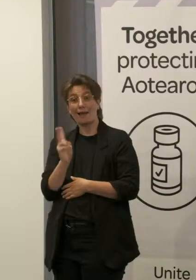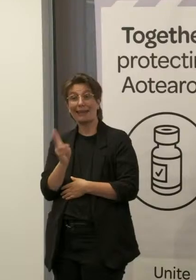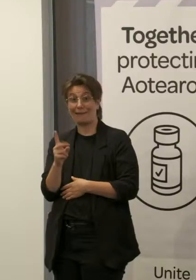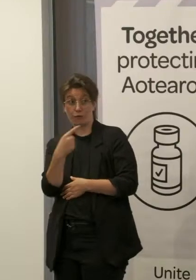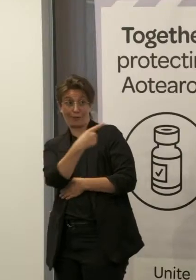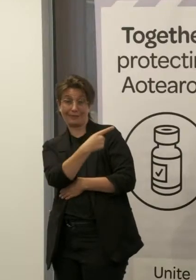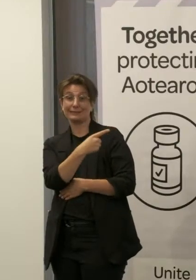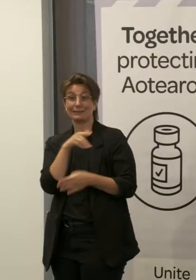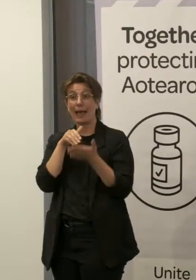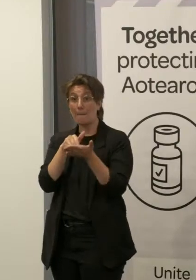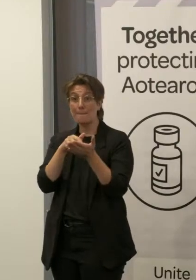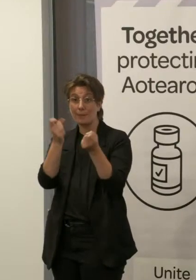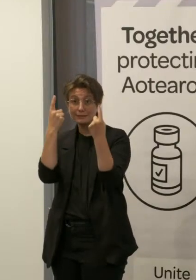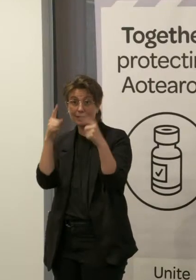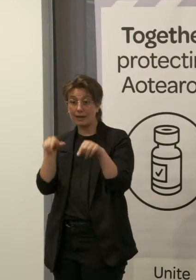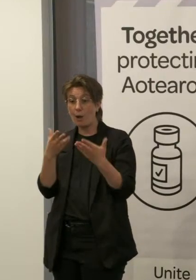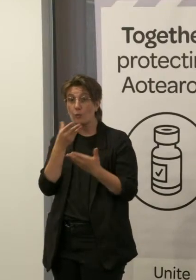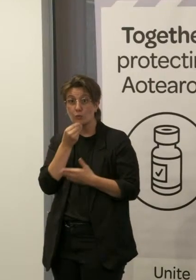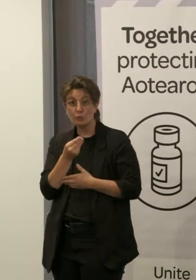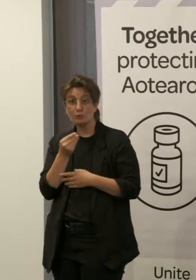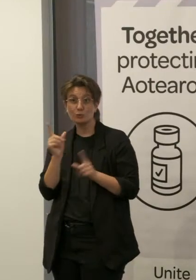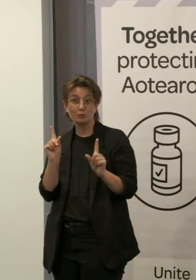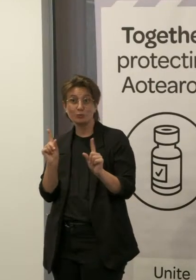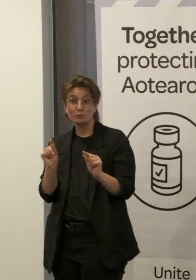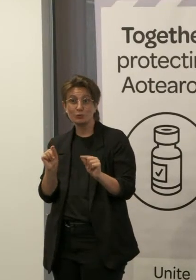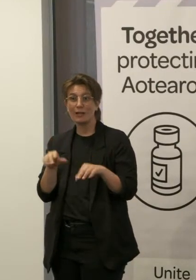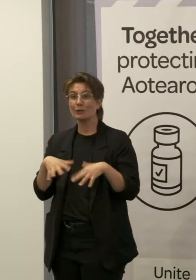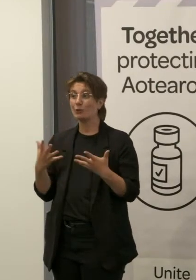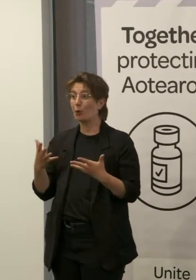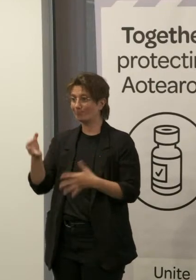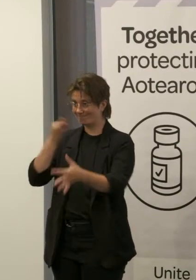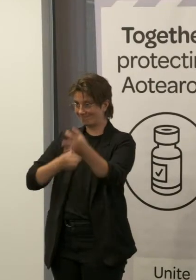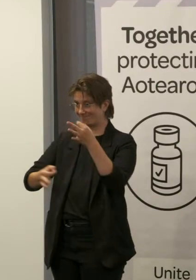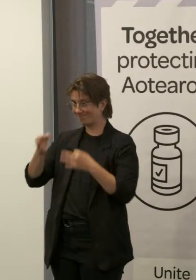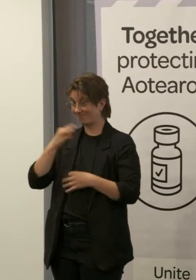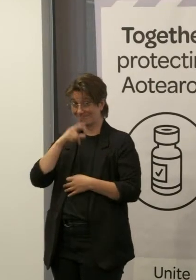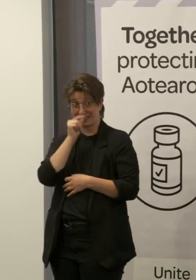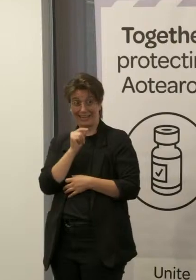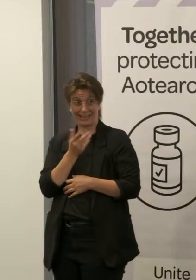I think that's all. So we'll open up for any questions.